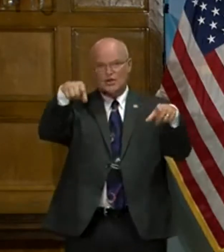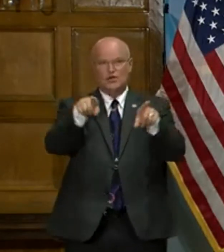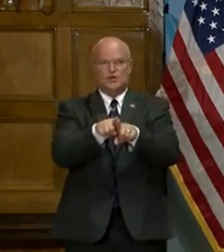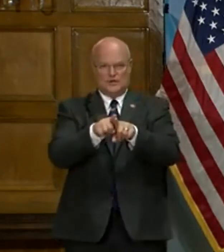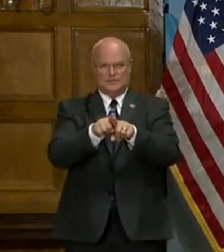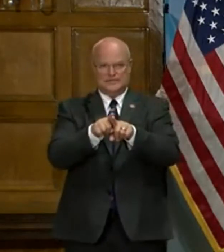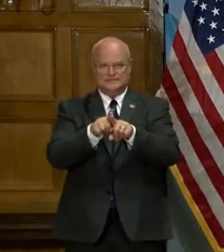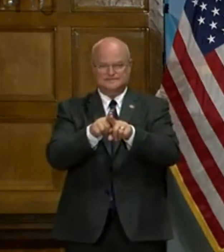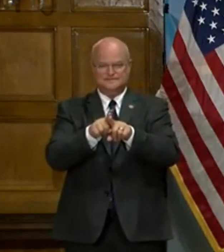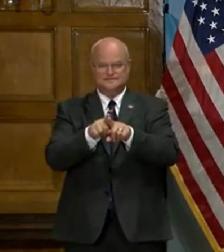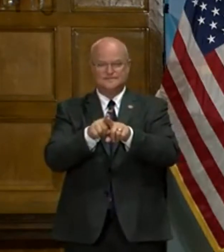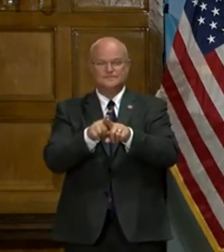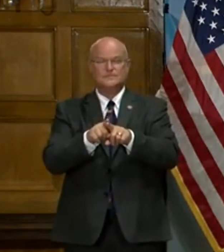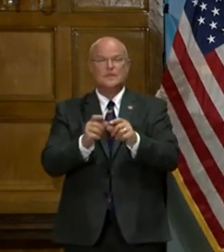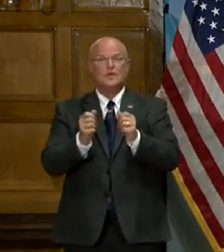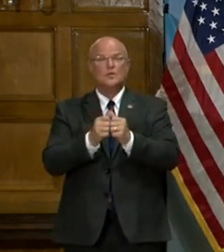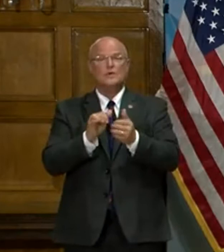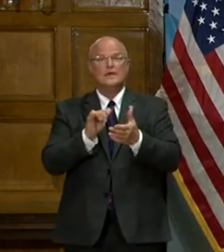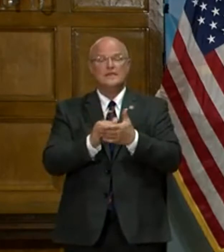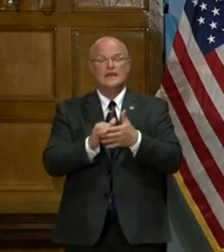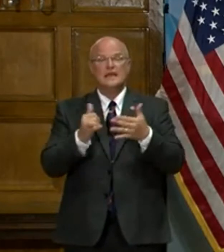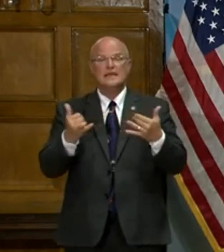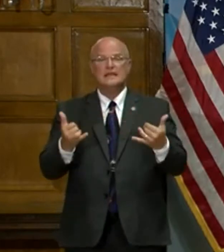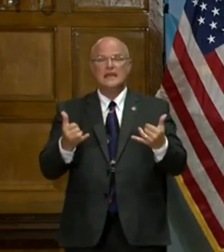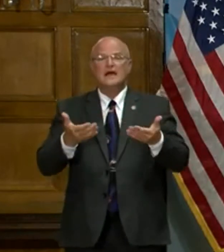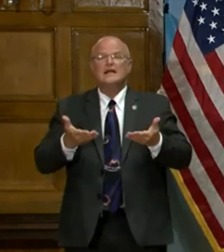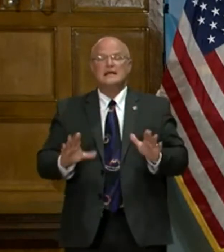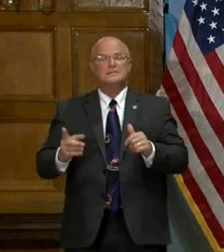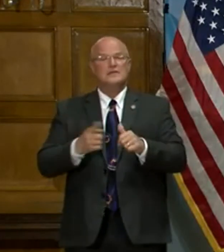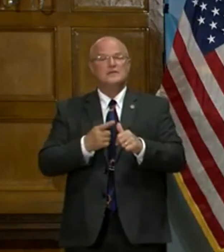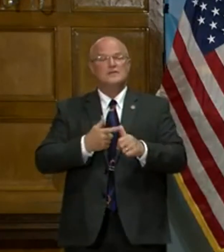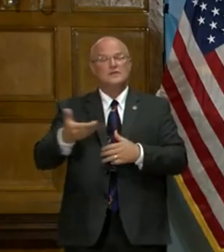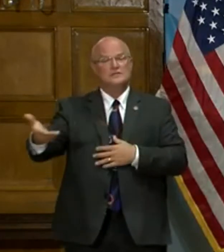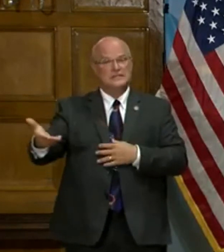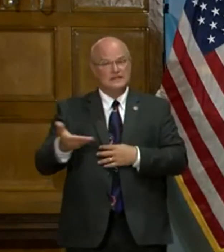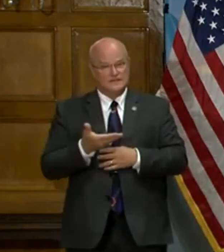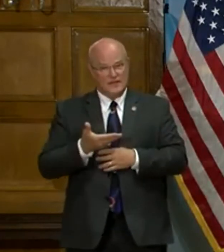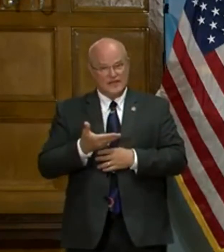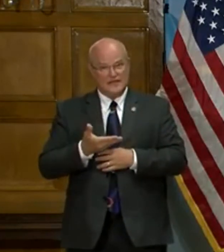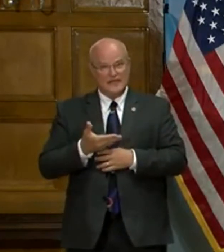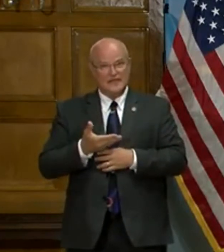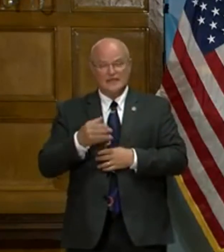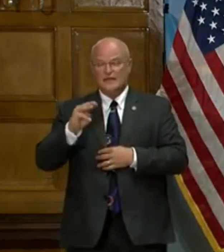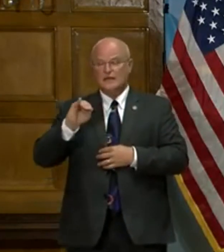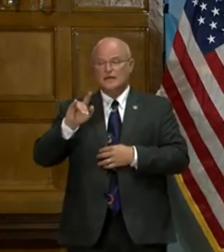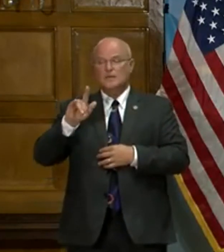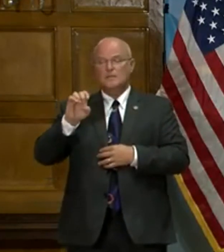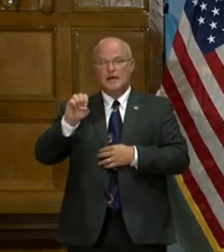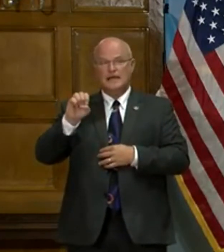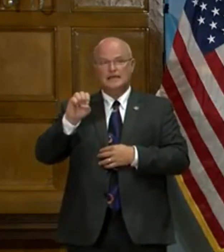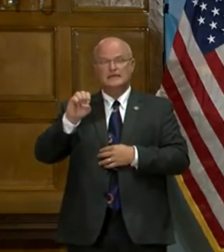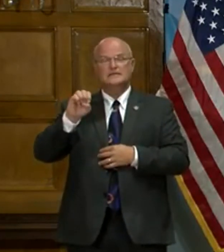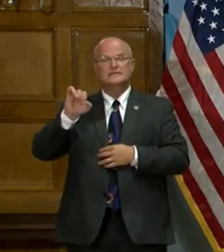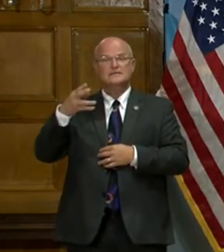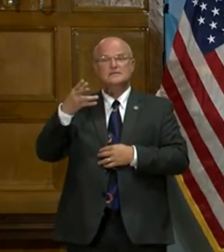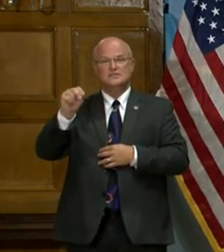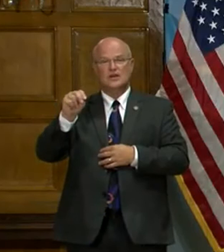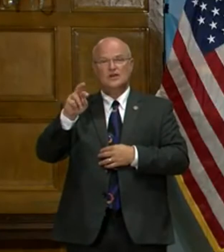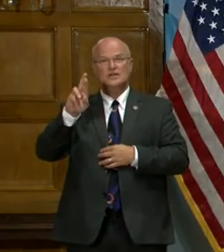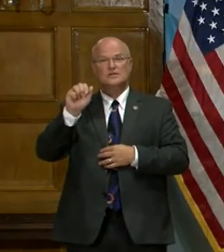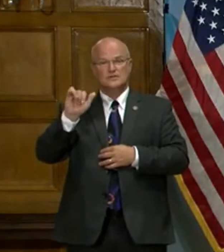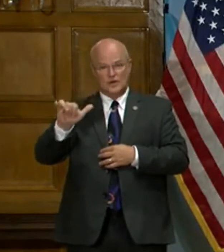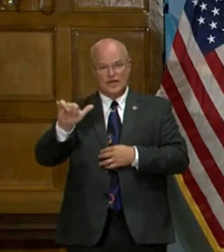this particular issue. And with that, let me first invite Michael John Gray, if you'll come and